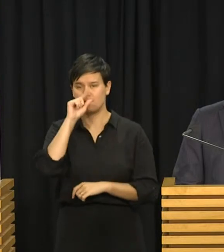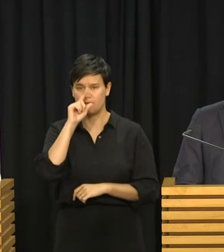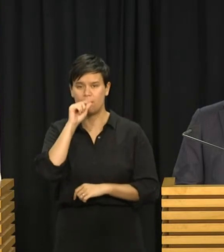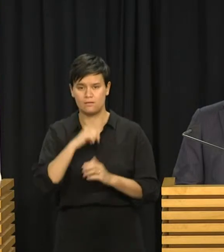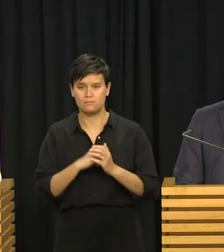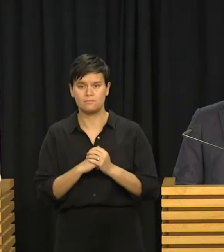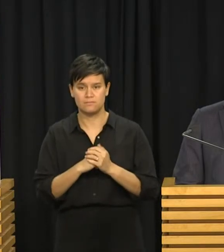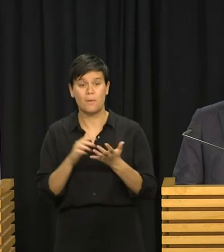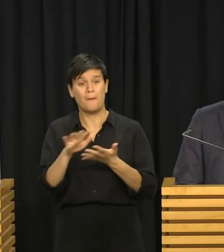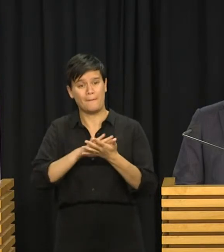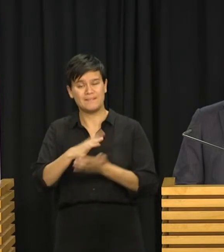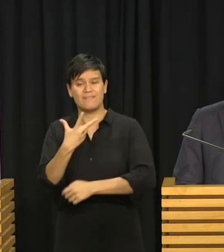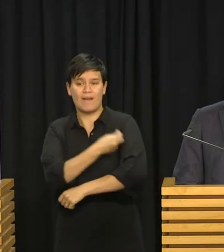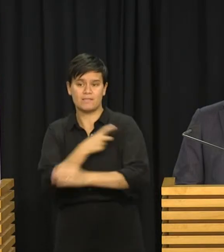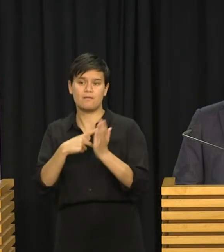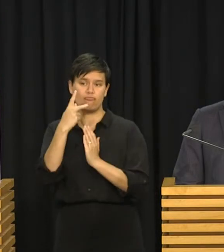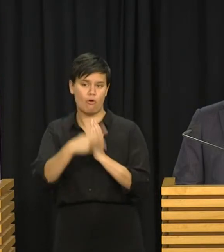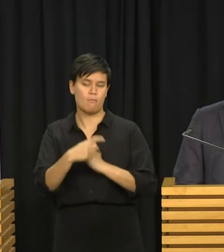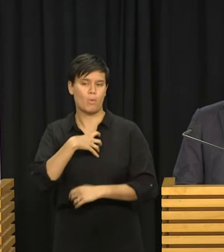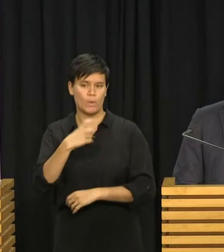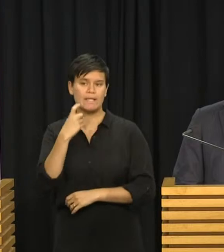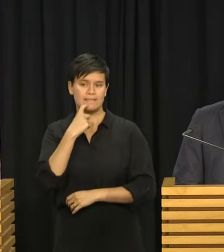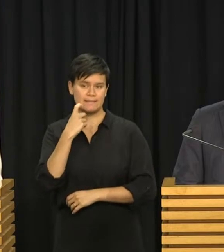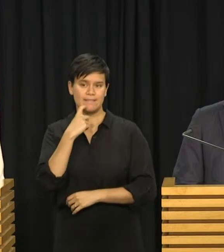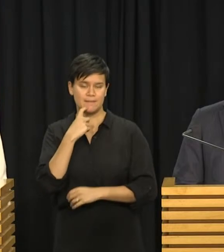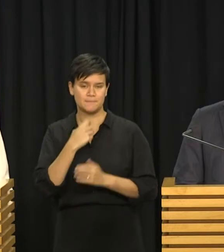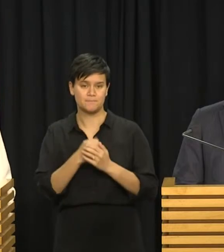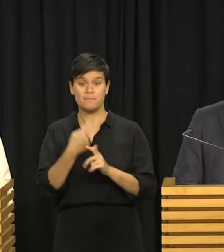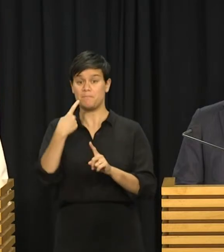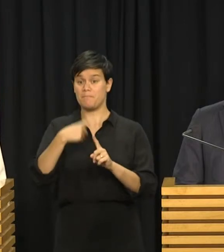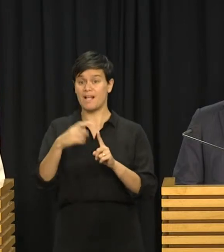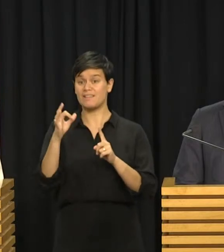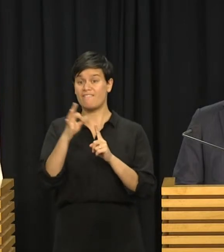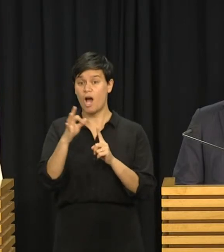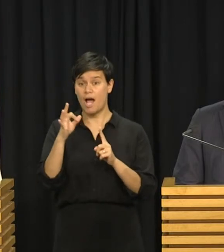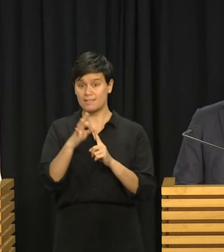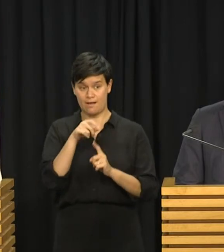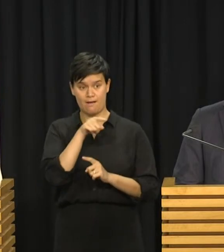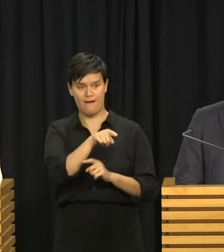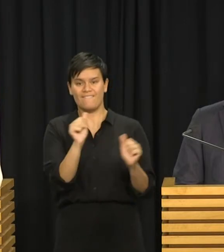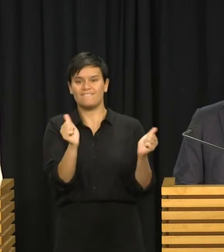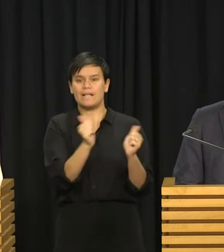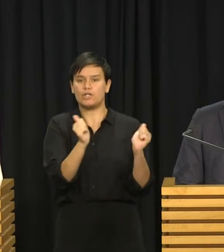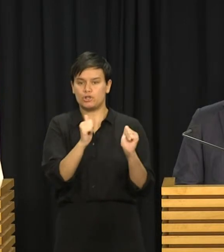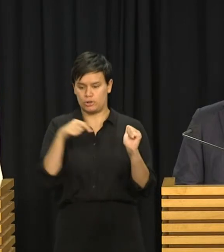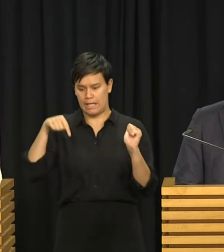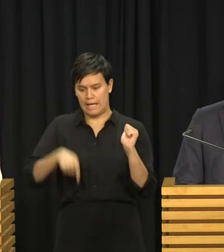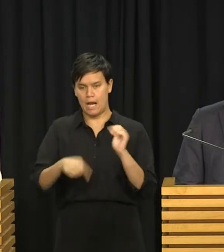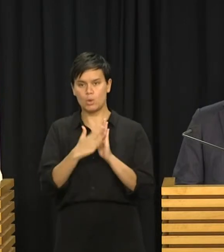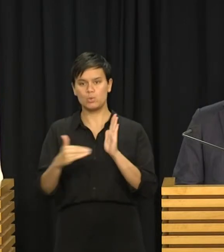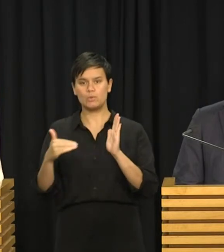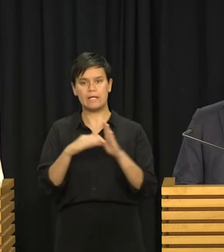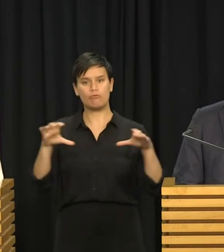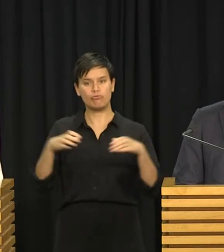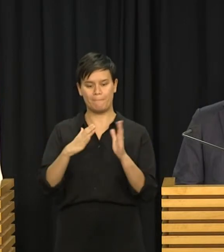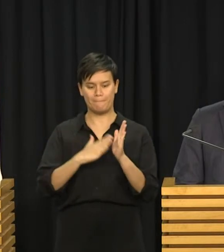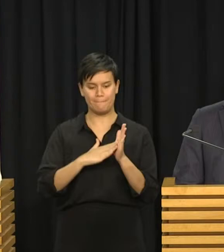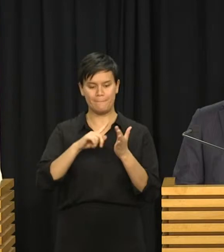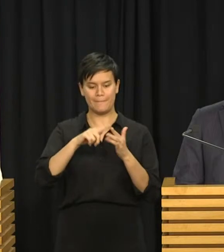rollout. It has the added bonus of being the first vaccine to have gained MedSafe approval for use here in New Zealand as